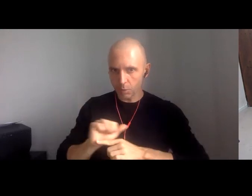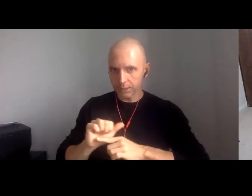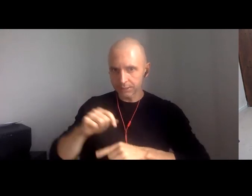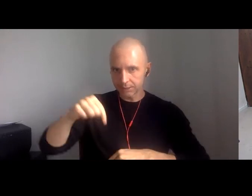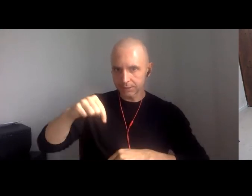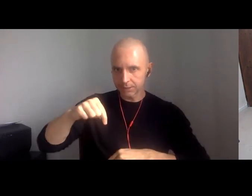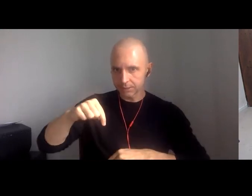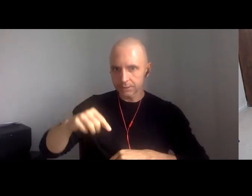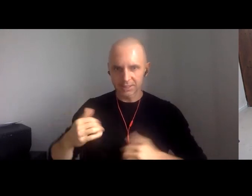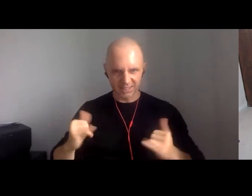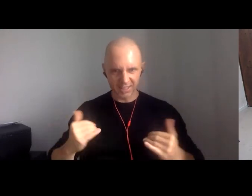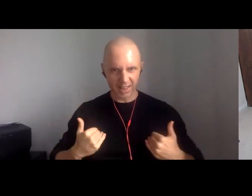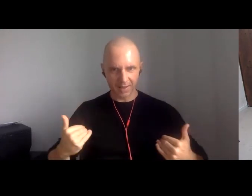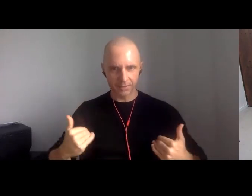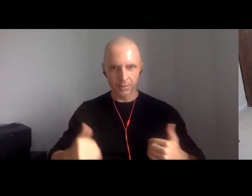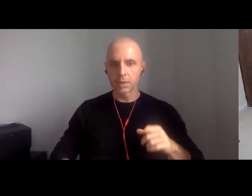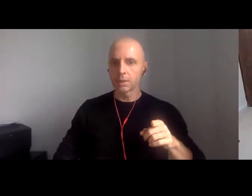ago.